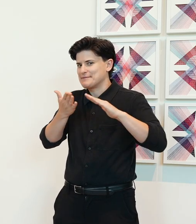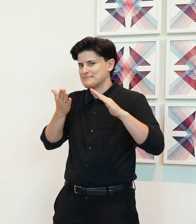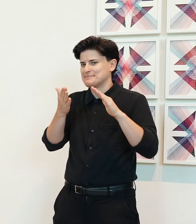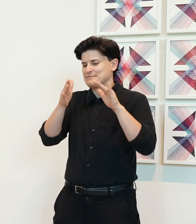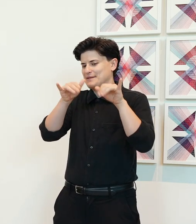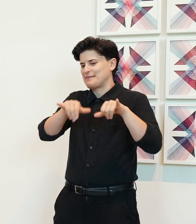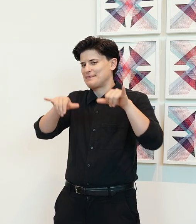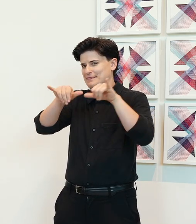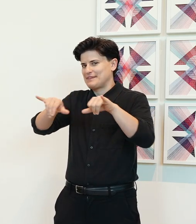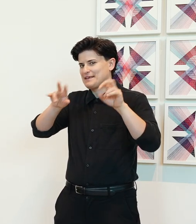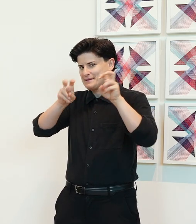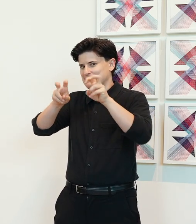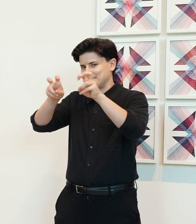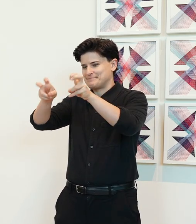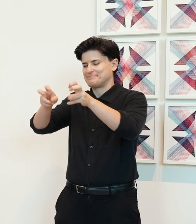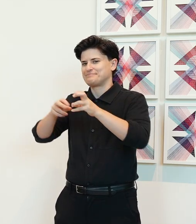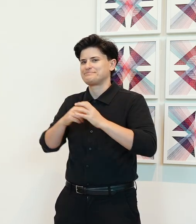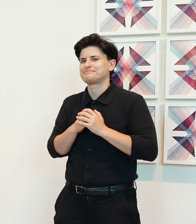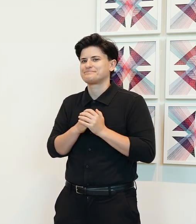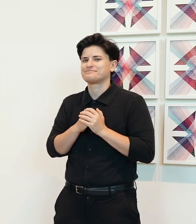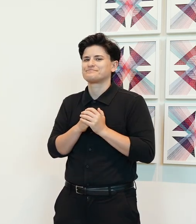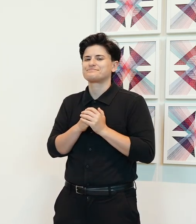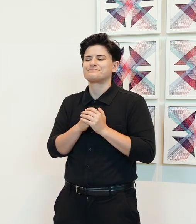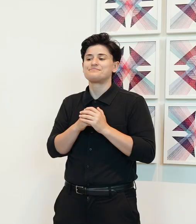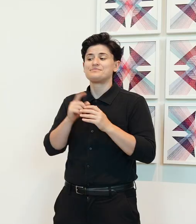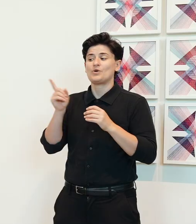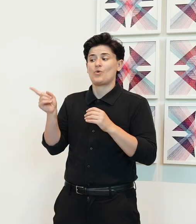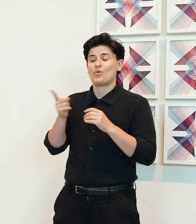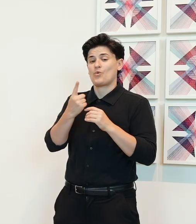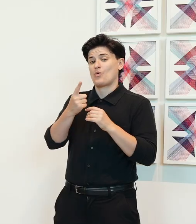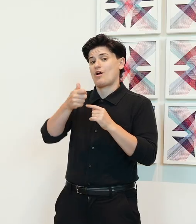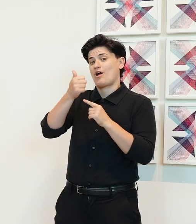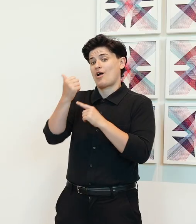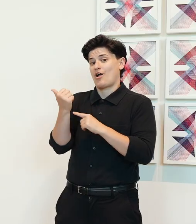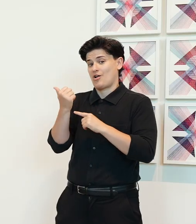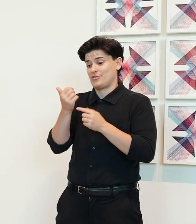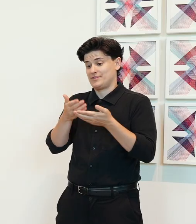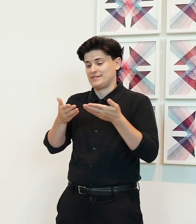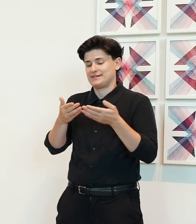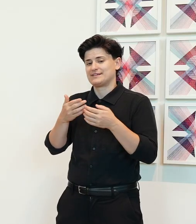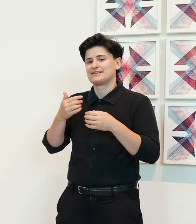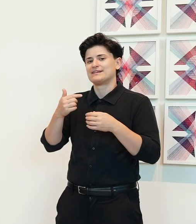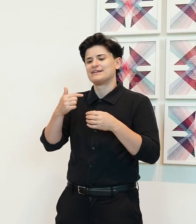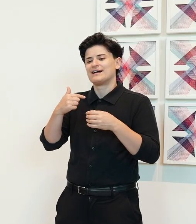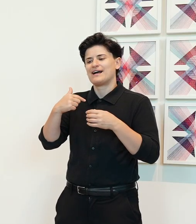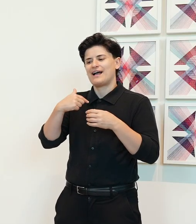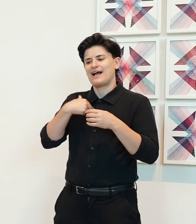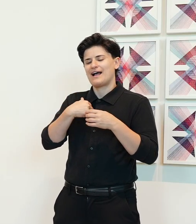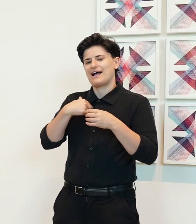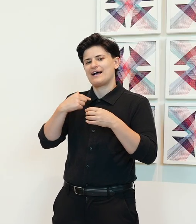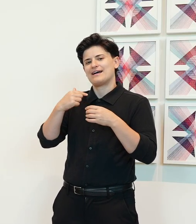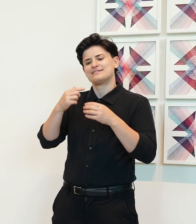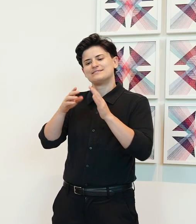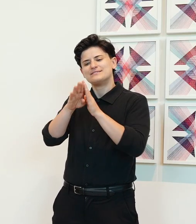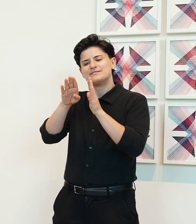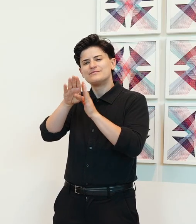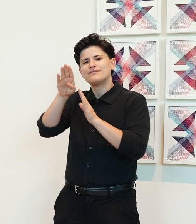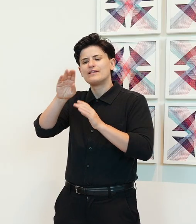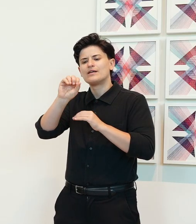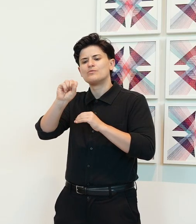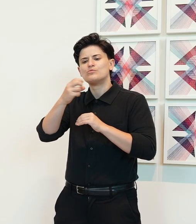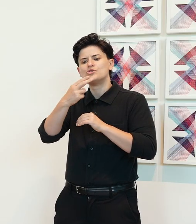and one other thing, I'd also kind of developed this. It's a shellac